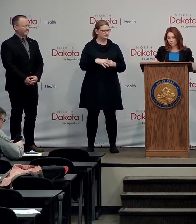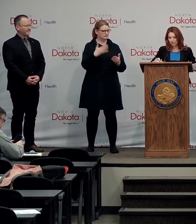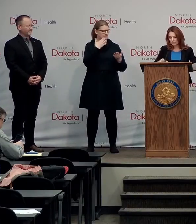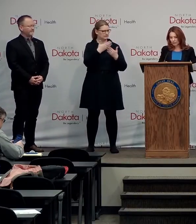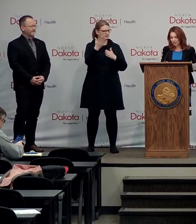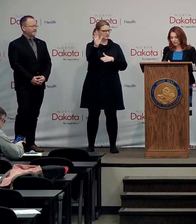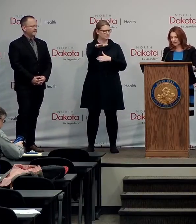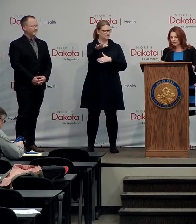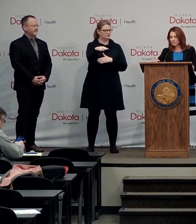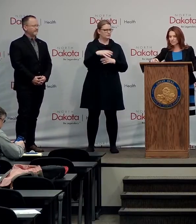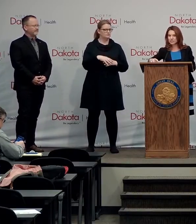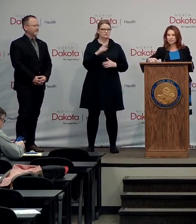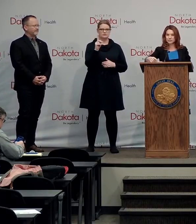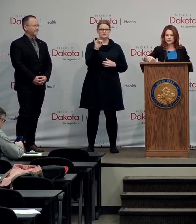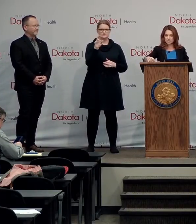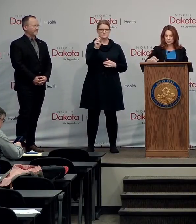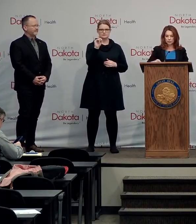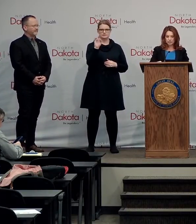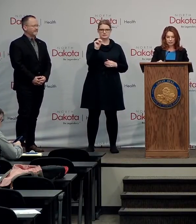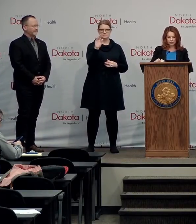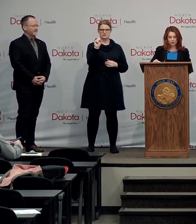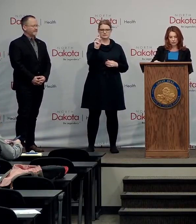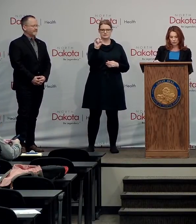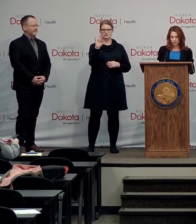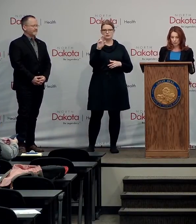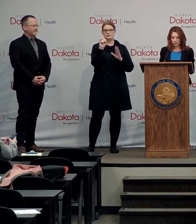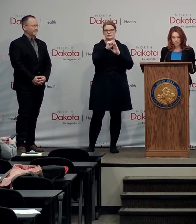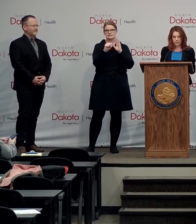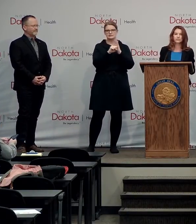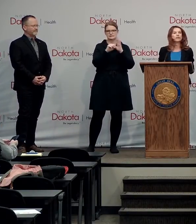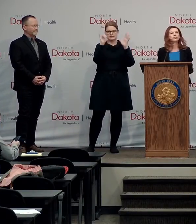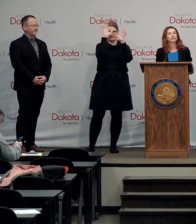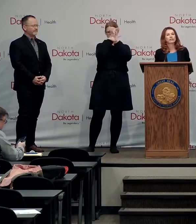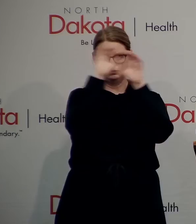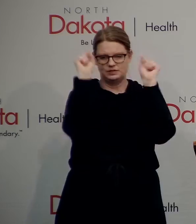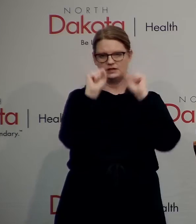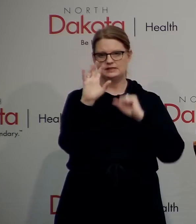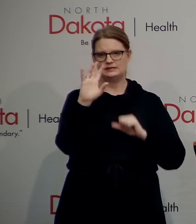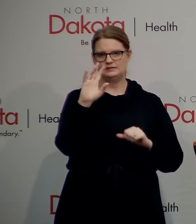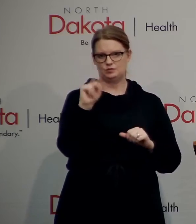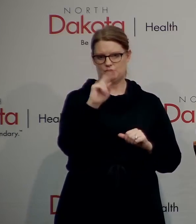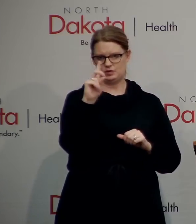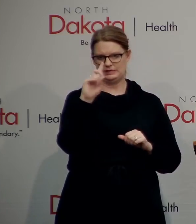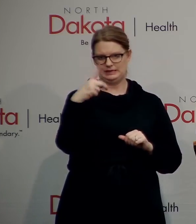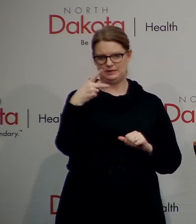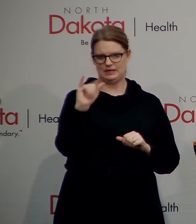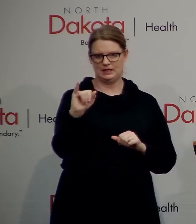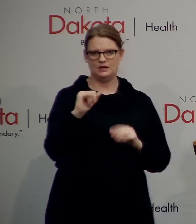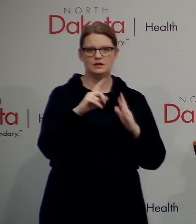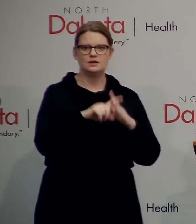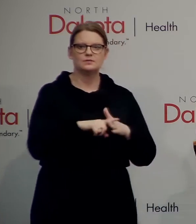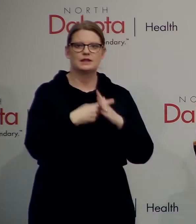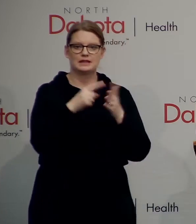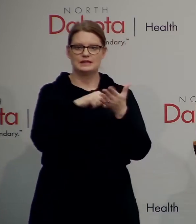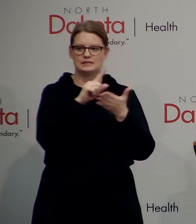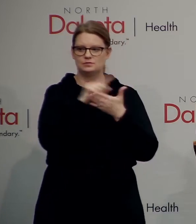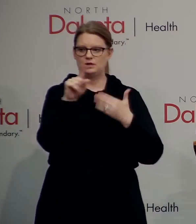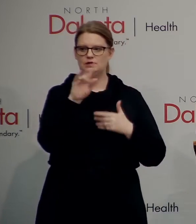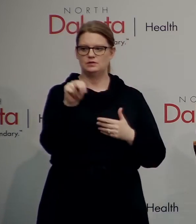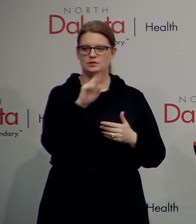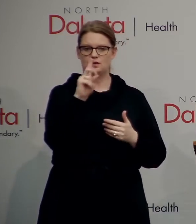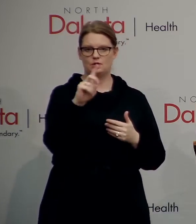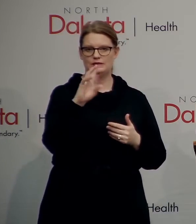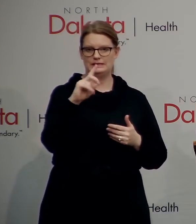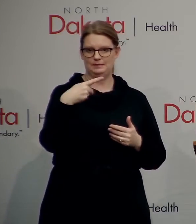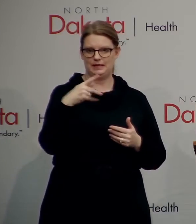Good afternoon, everyone. Kirsten Baesler, State Superintendent, North Dakota Department of Public Instruction. Since the beginning of this week, the North Dakota Department of